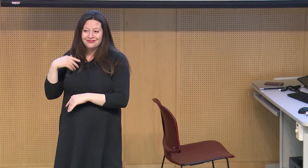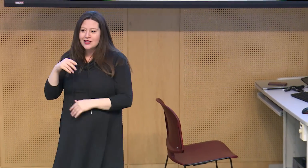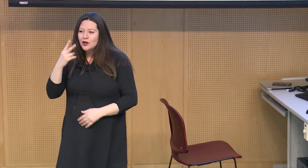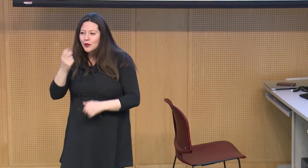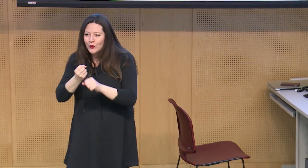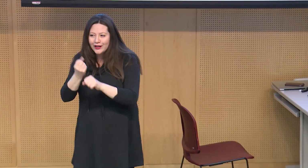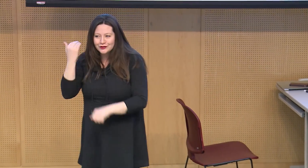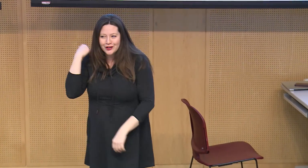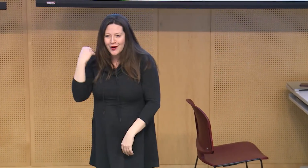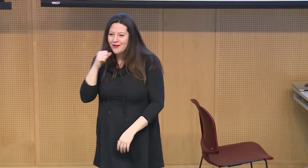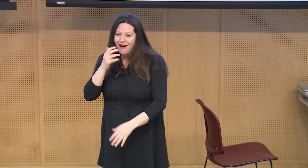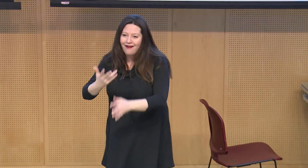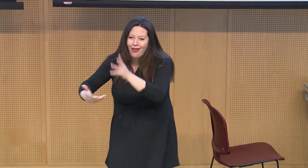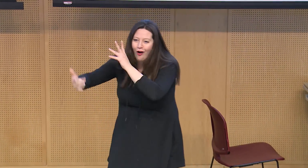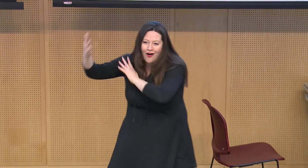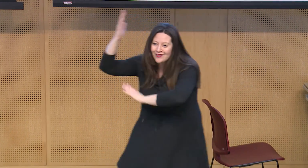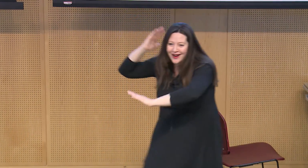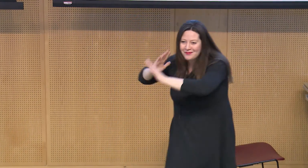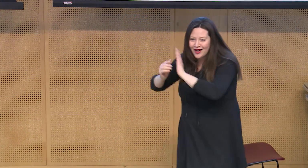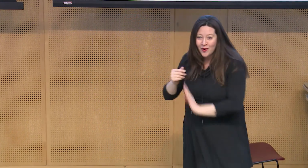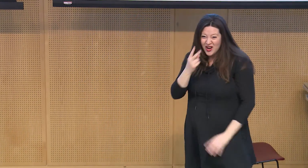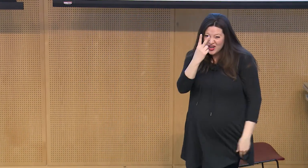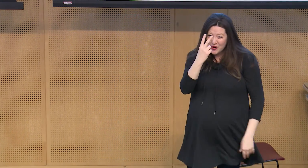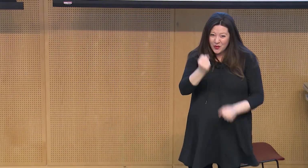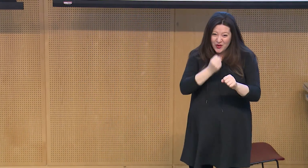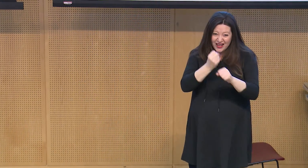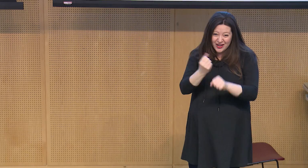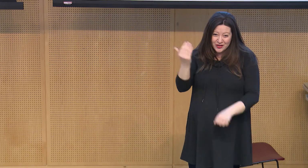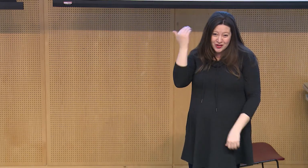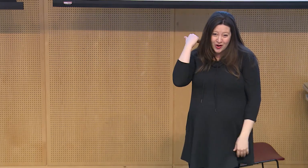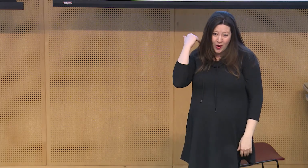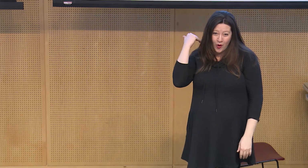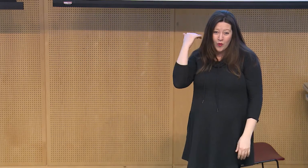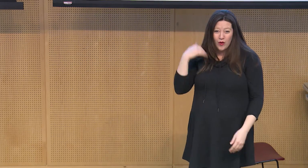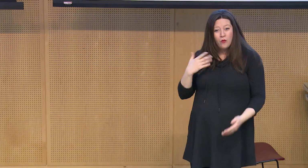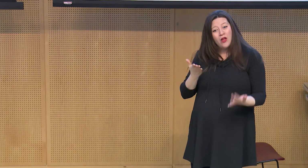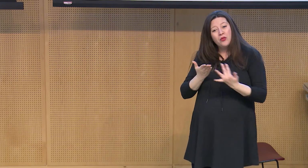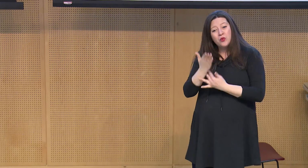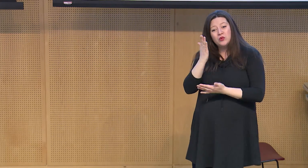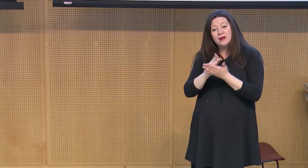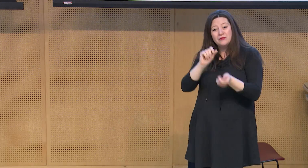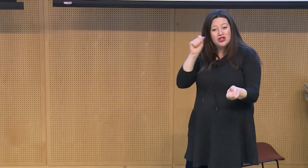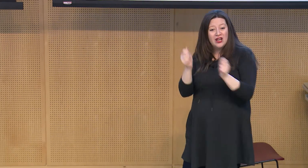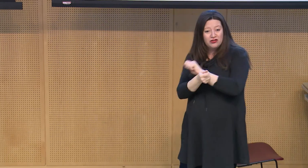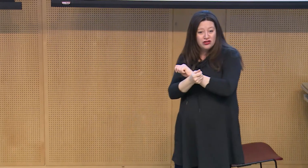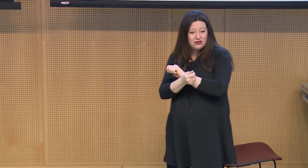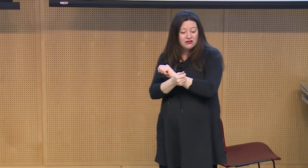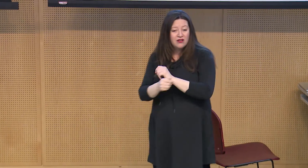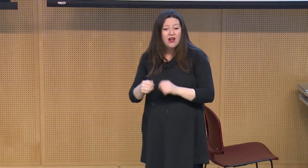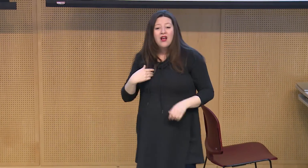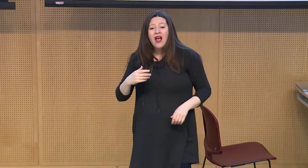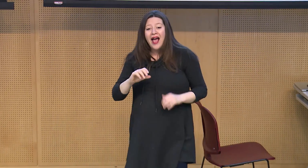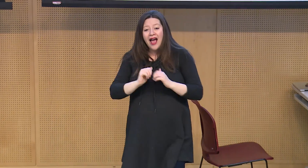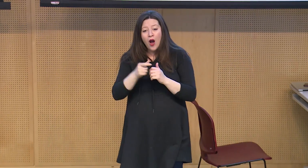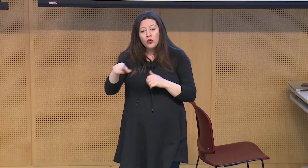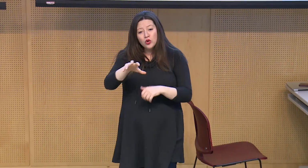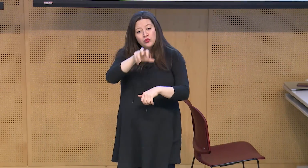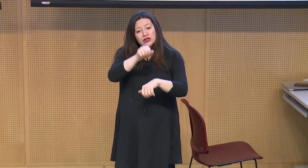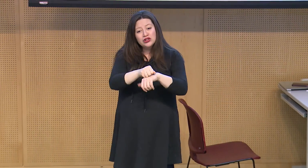So you might remember, it wasn't a long time ago, it was only 2 years ago. We went through some changes